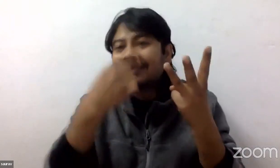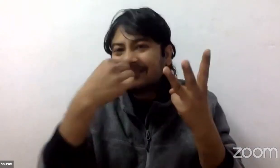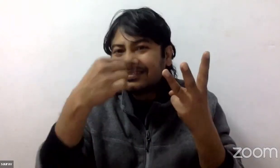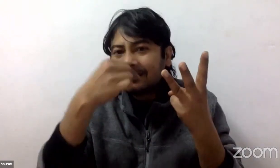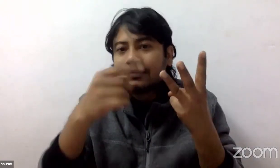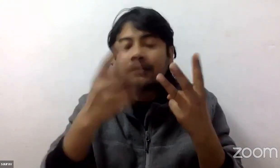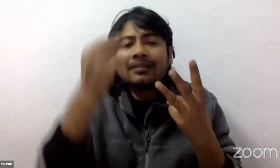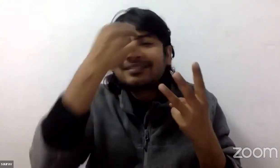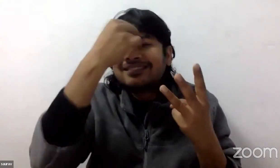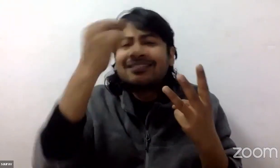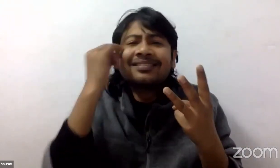Ekadashi.